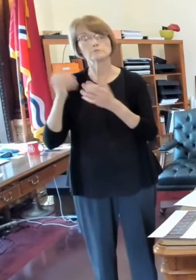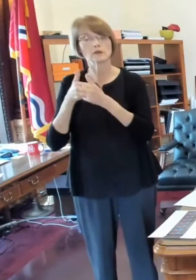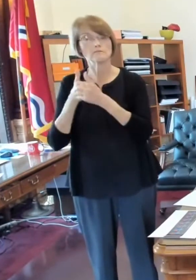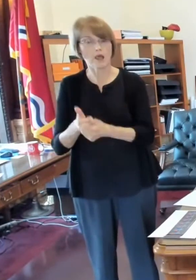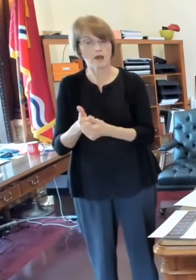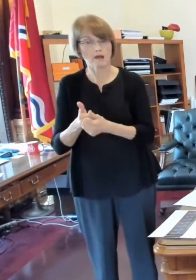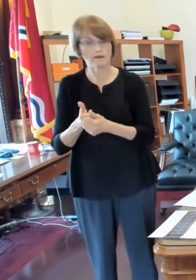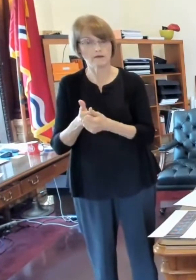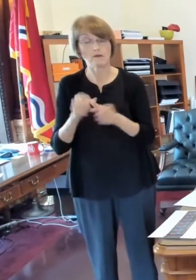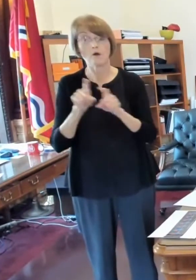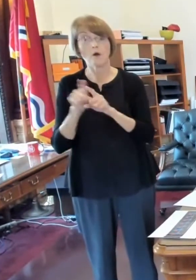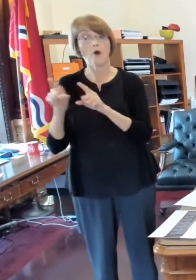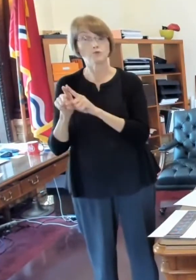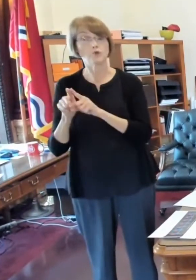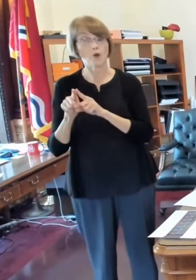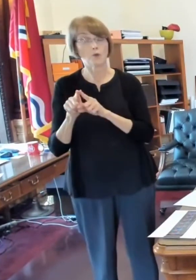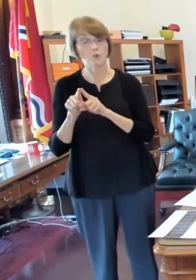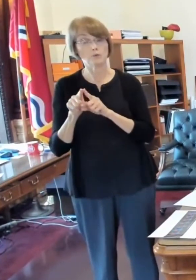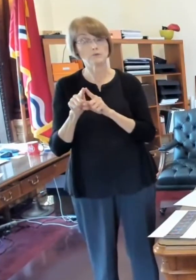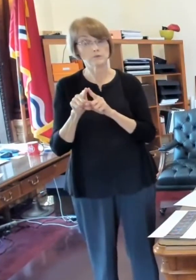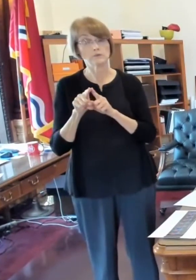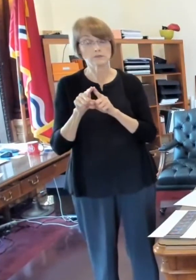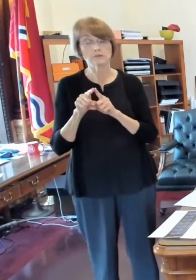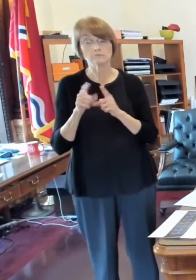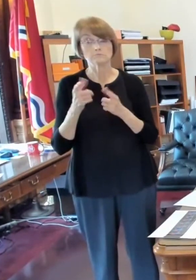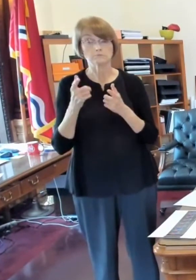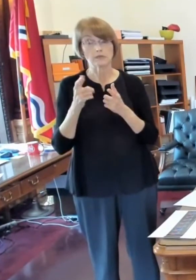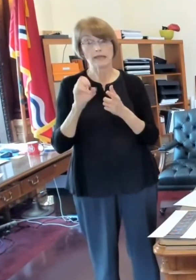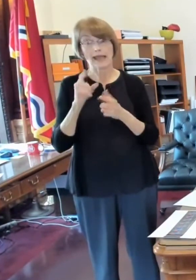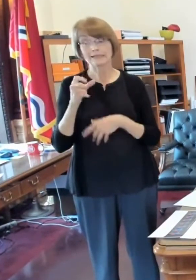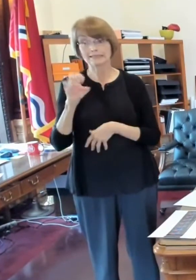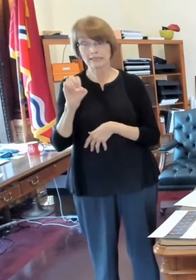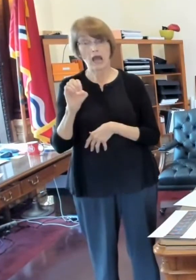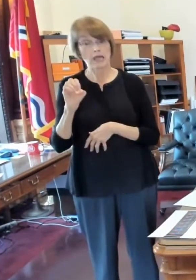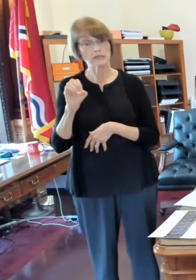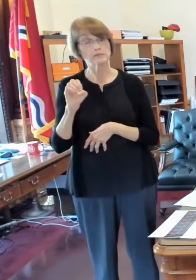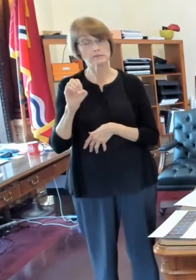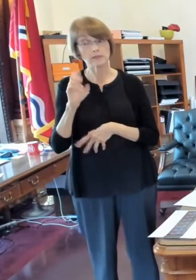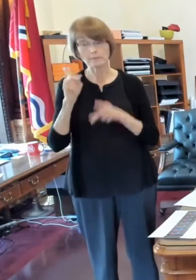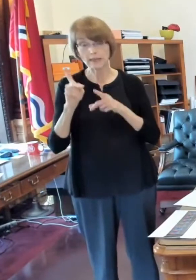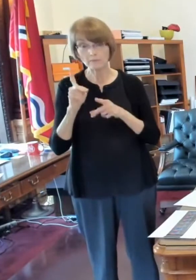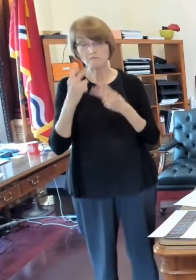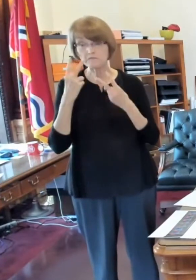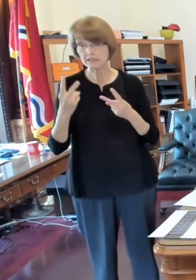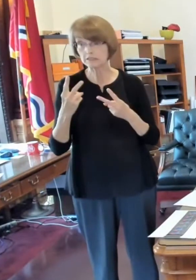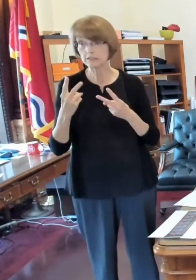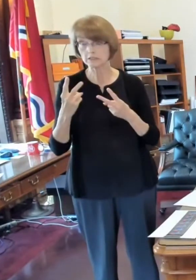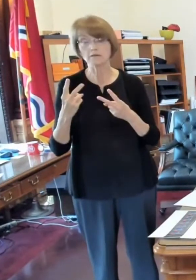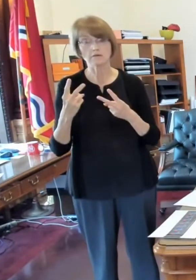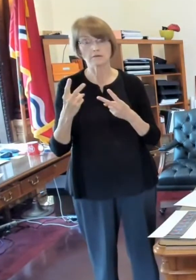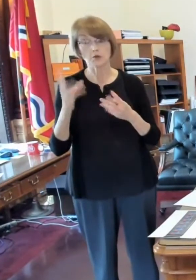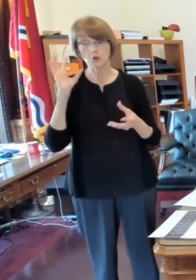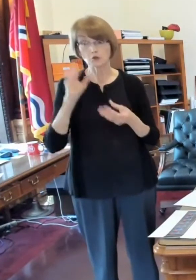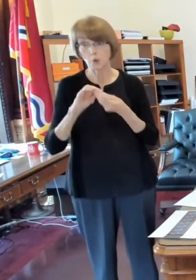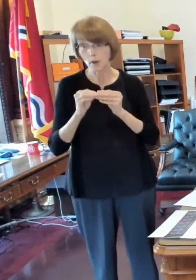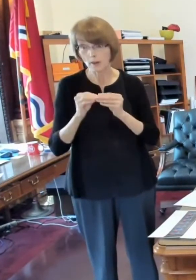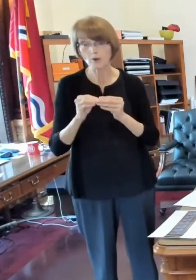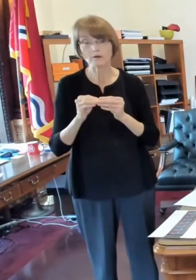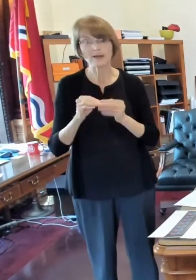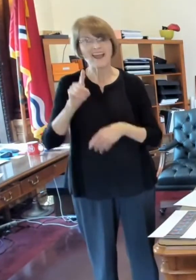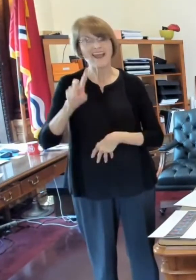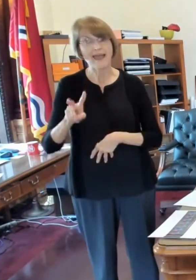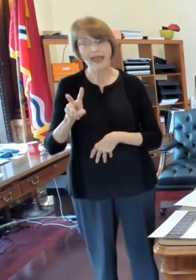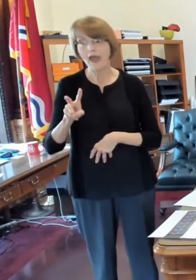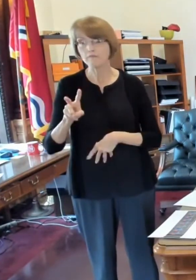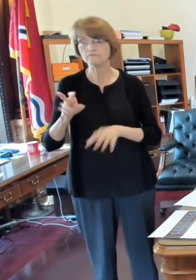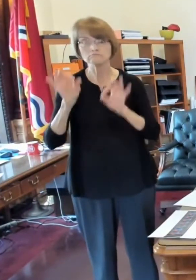But they also reported on probably at least half of the businesses that they went to. They reported that there were no problems. In other words, people